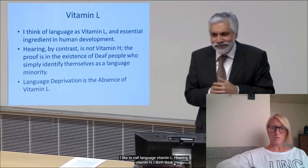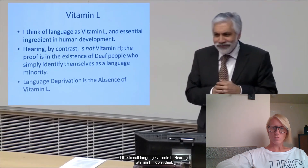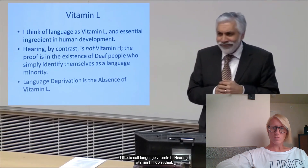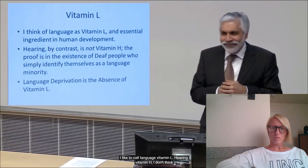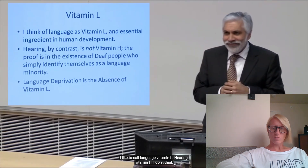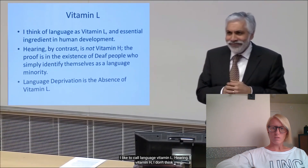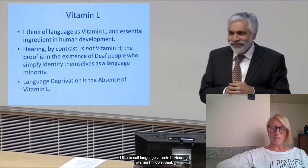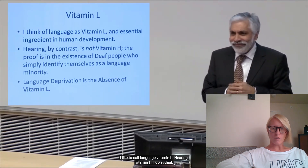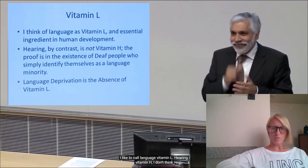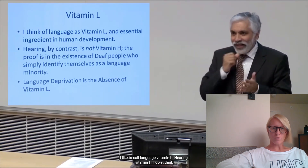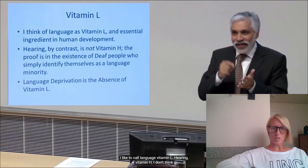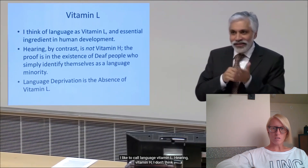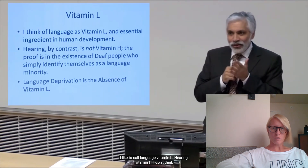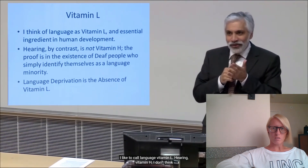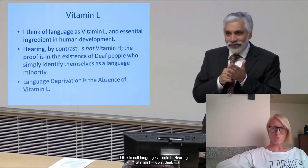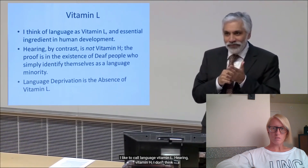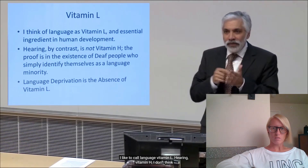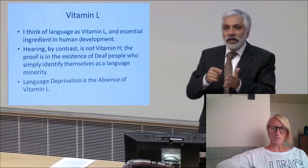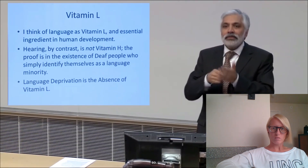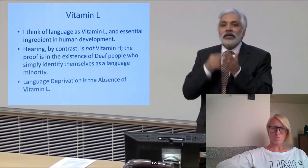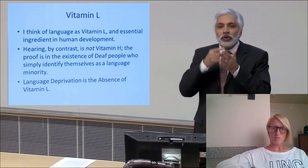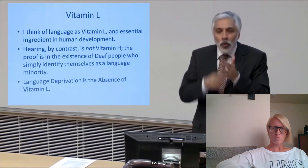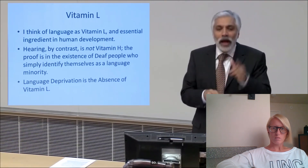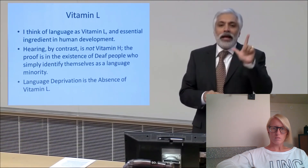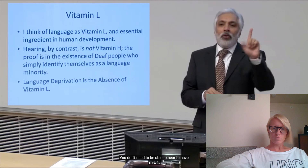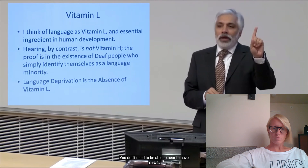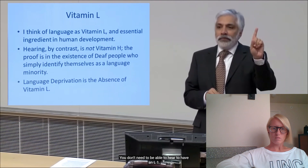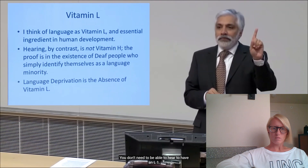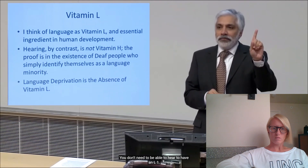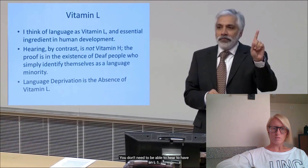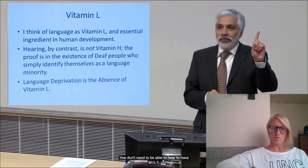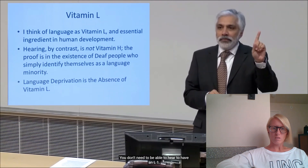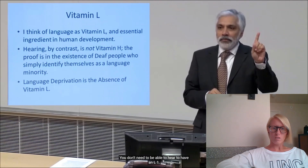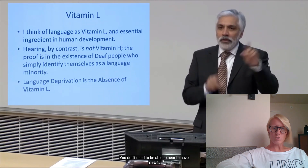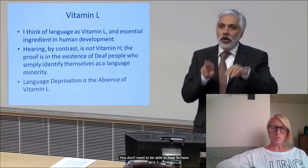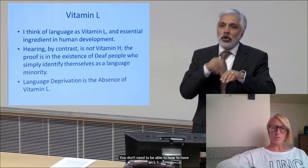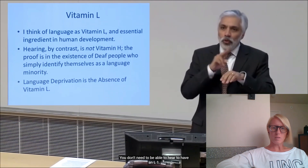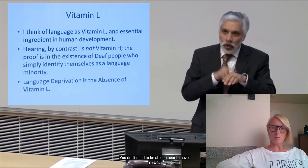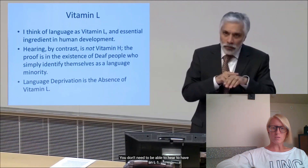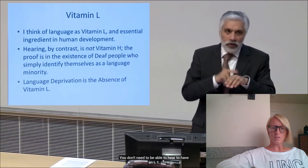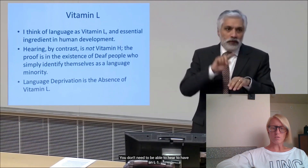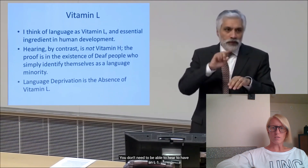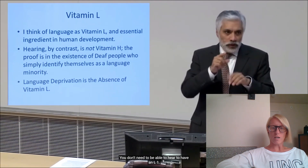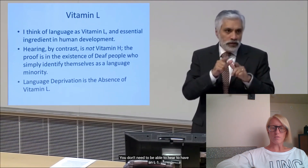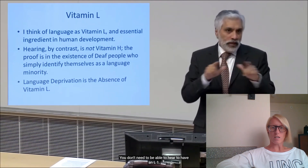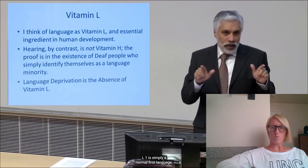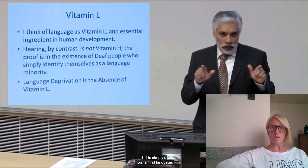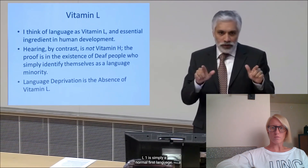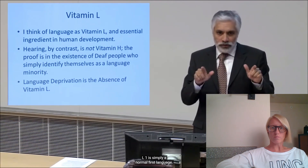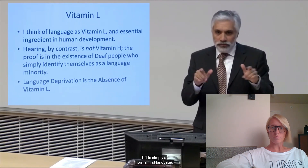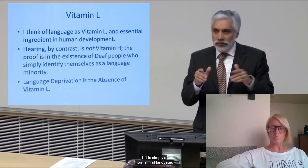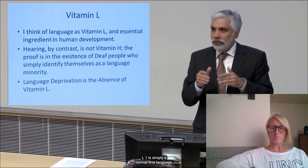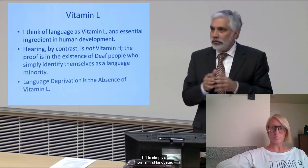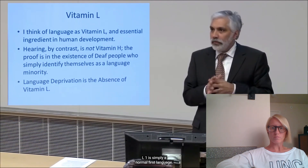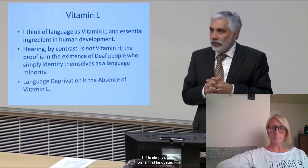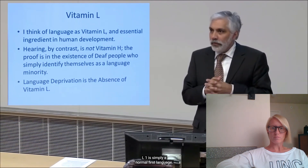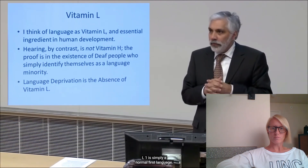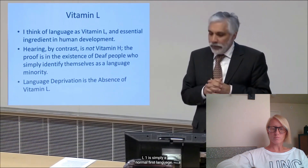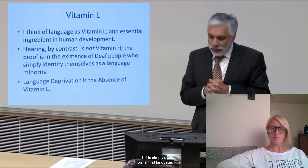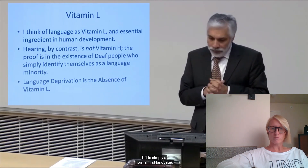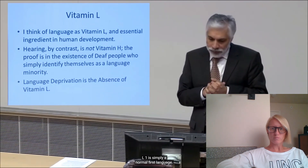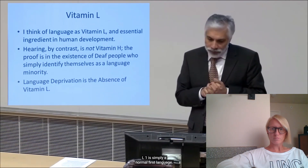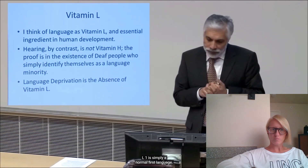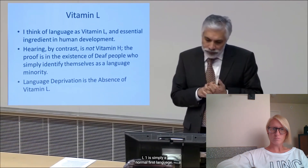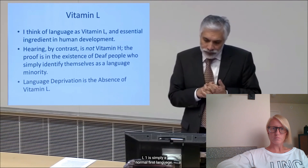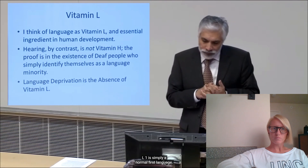Hearing, vitamin H? I don't think so. You don't need to be able to hear to have an L1. L1 is